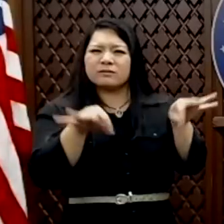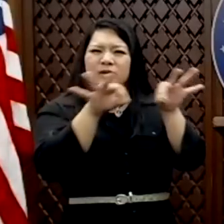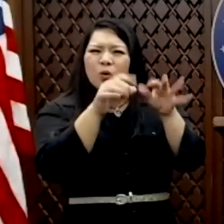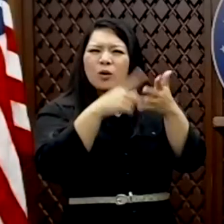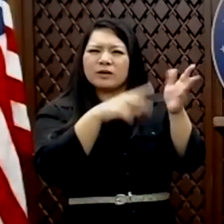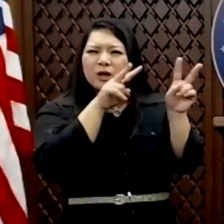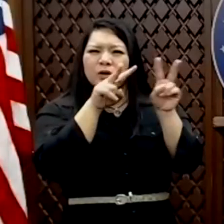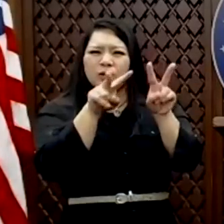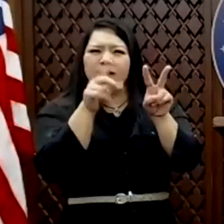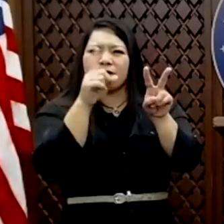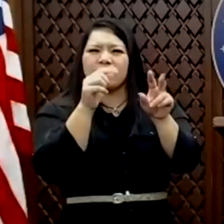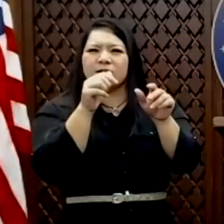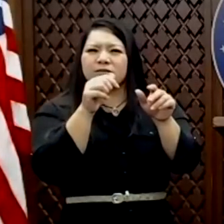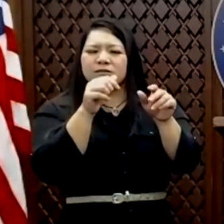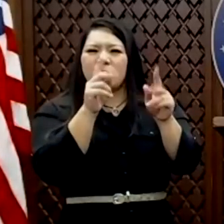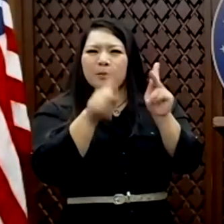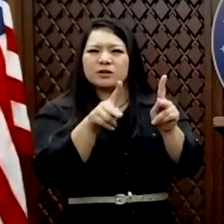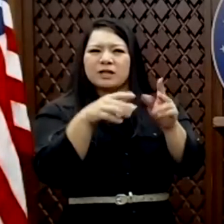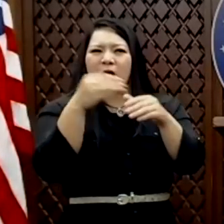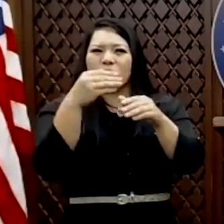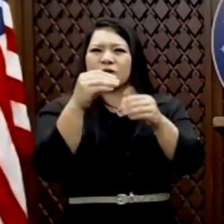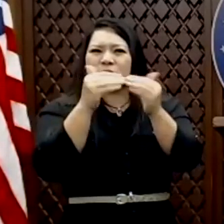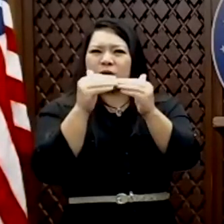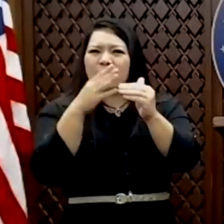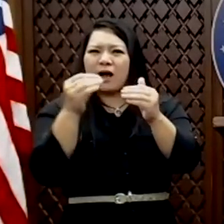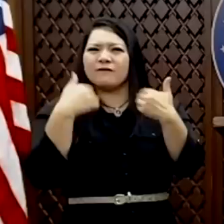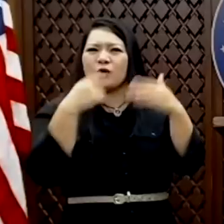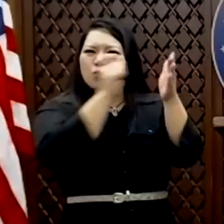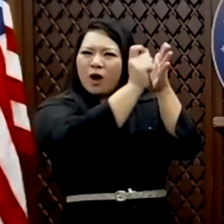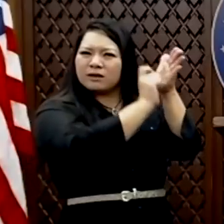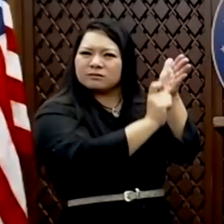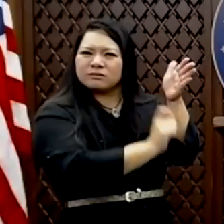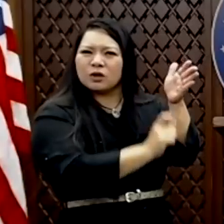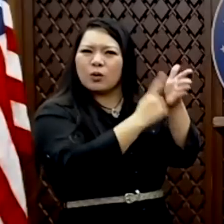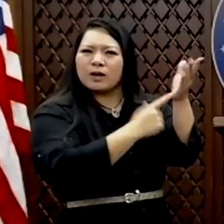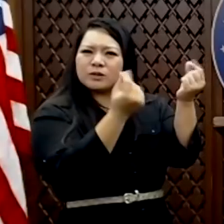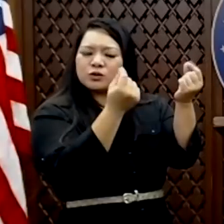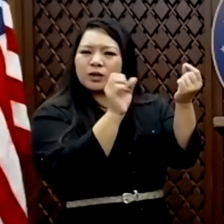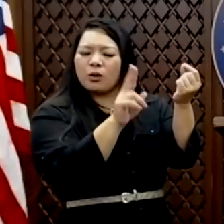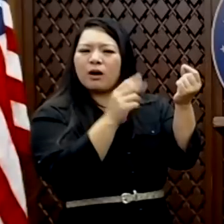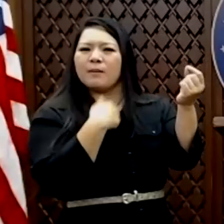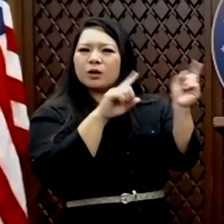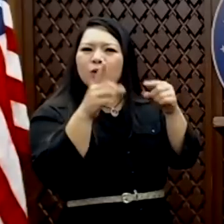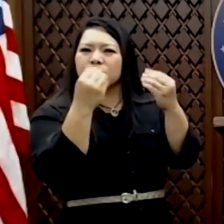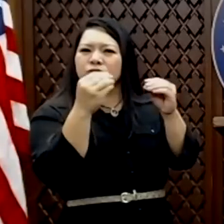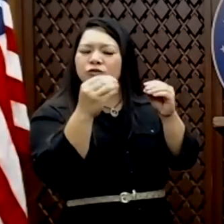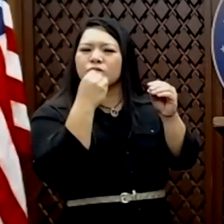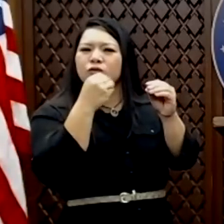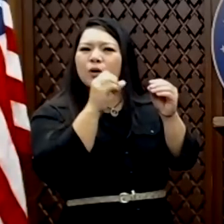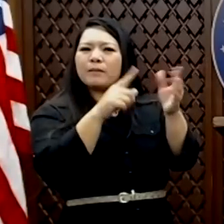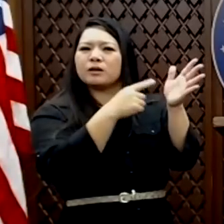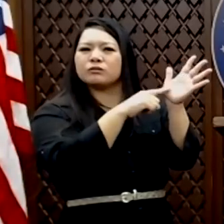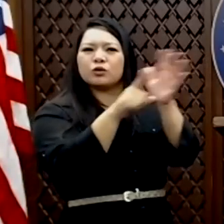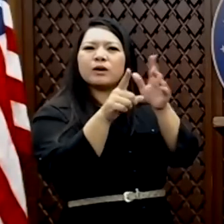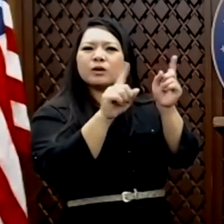the average person out there in the community? Will I have to write or print on a piece of paper what I'm doing? I'm going to the grocery store. I'm going to pick up my meds.